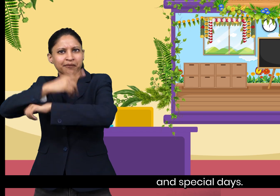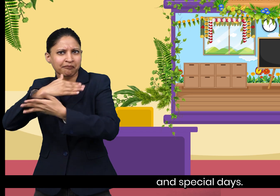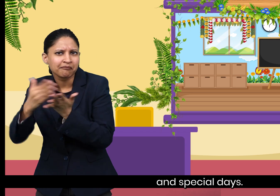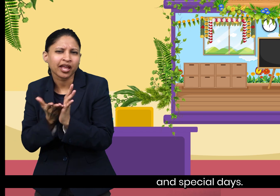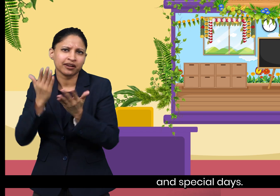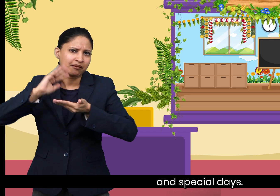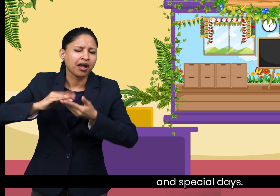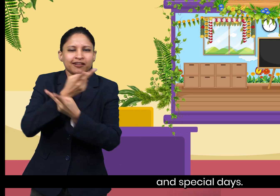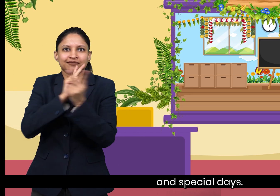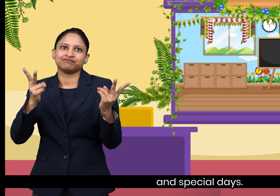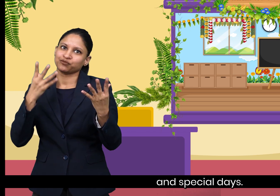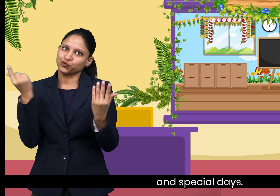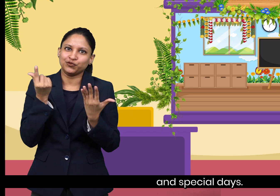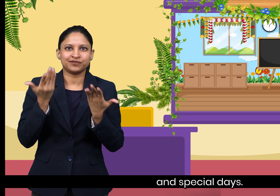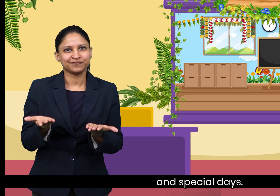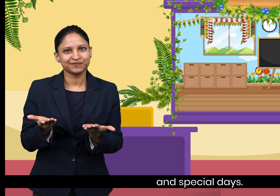days.